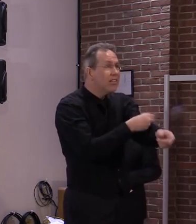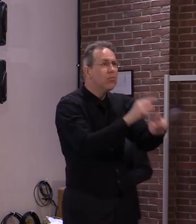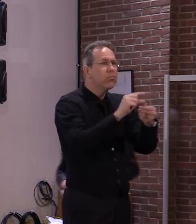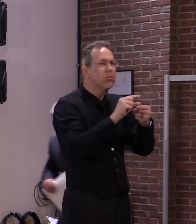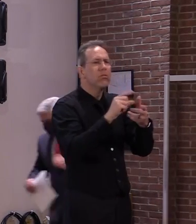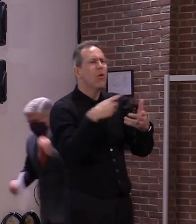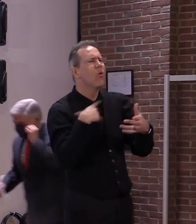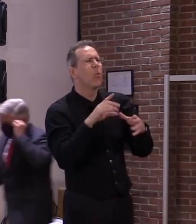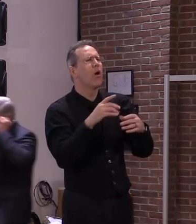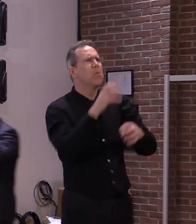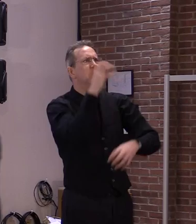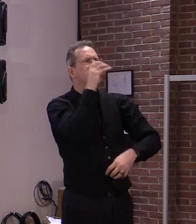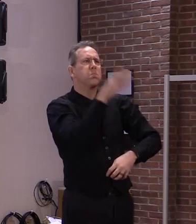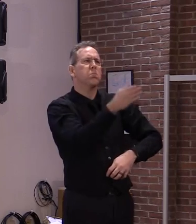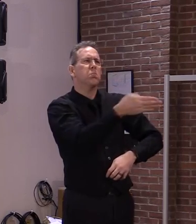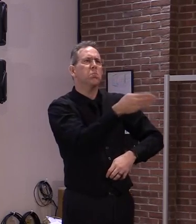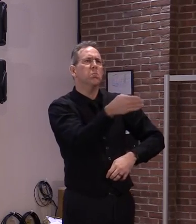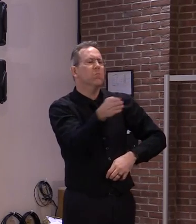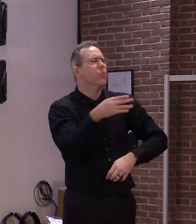Smith.